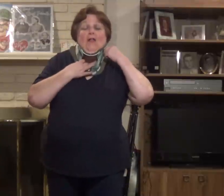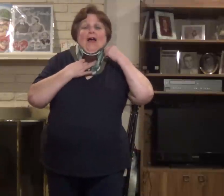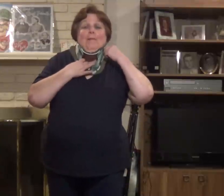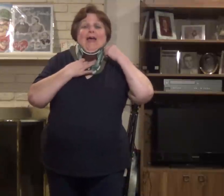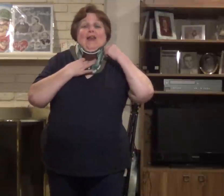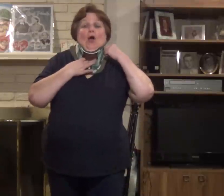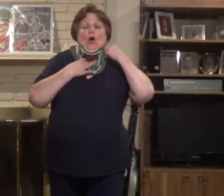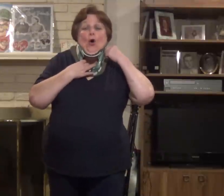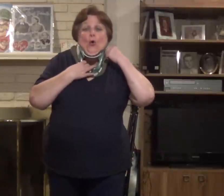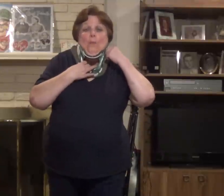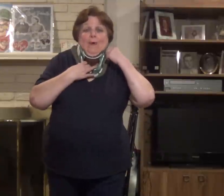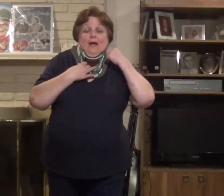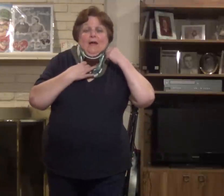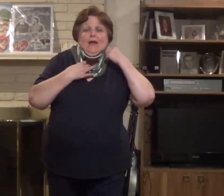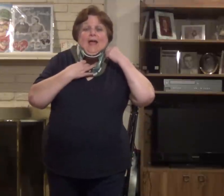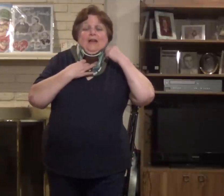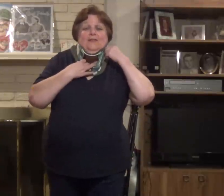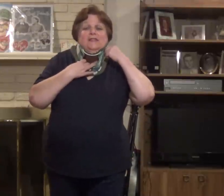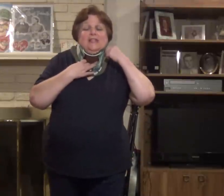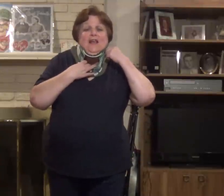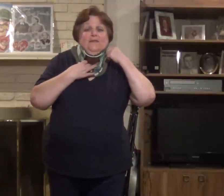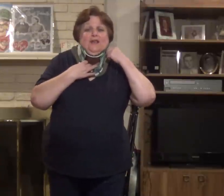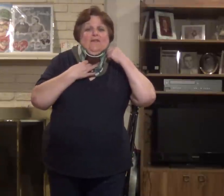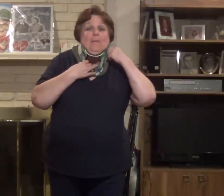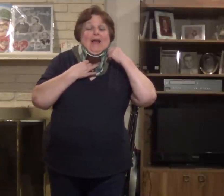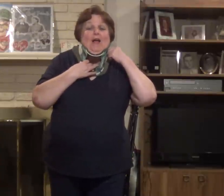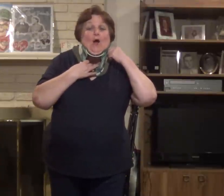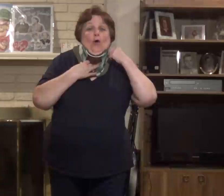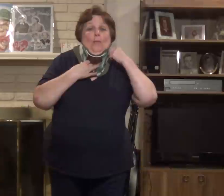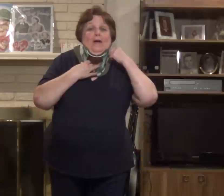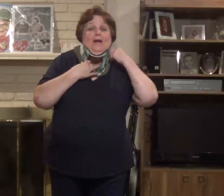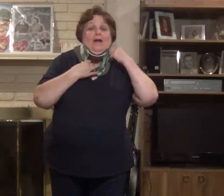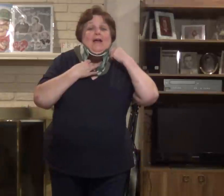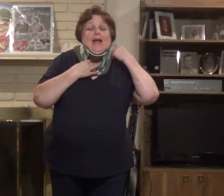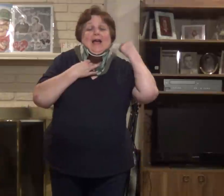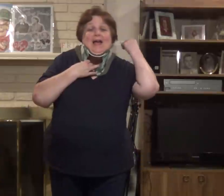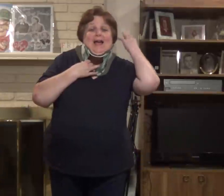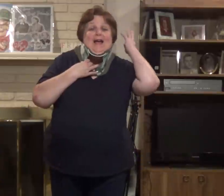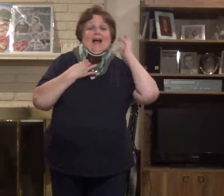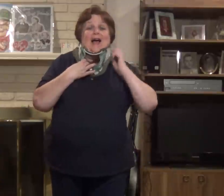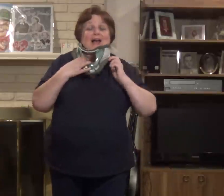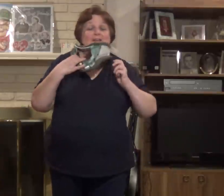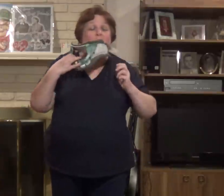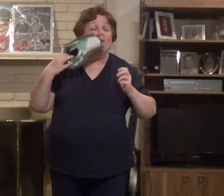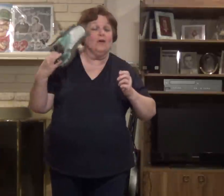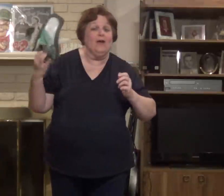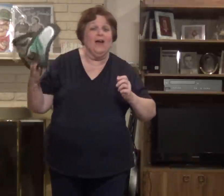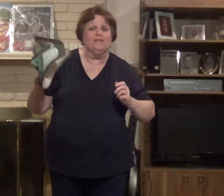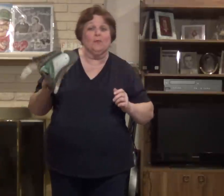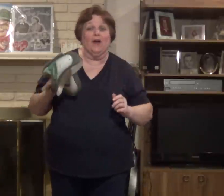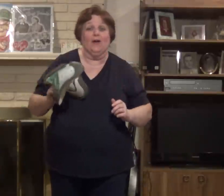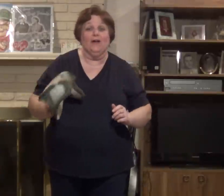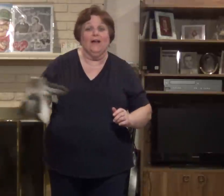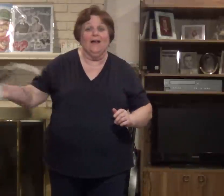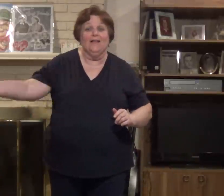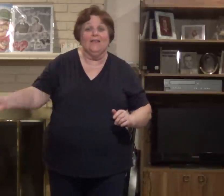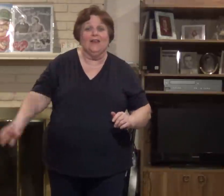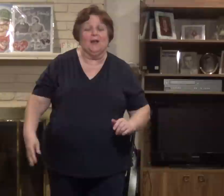I'm at home and in the safety of my home, I no longer have to wear the neck